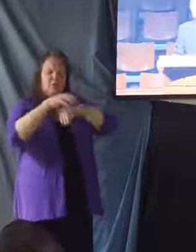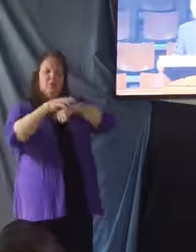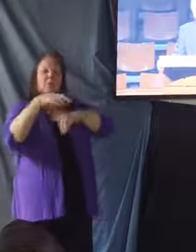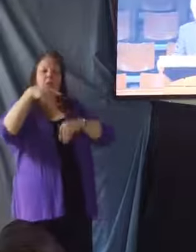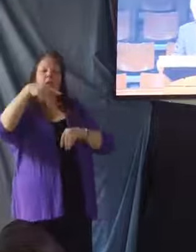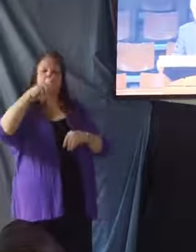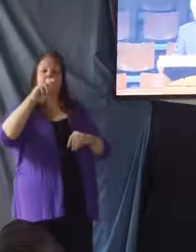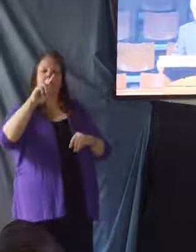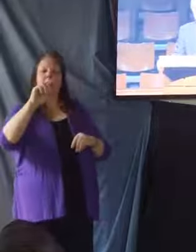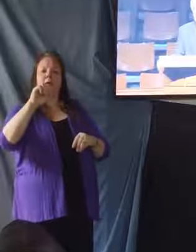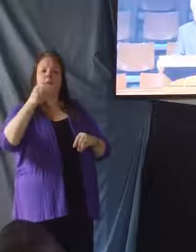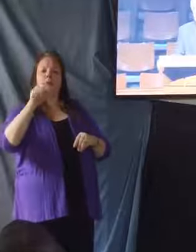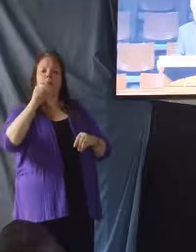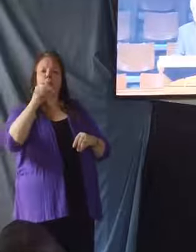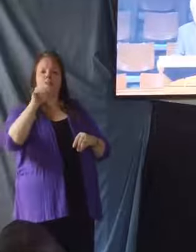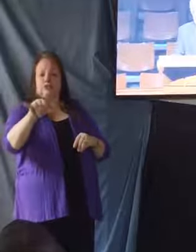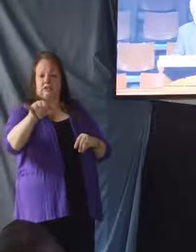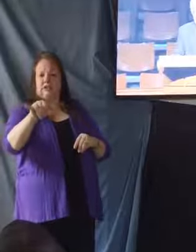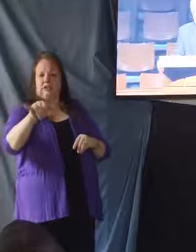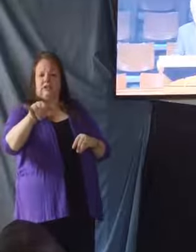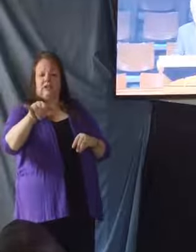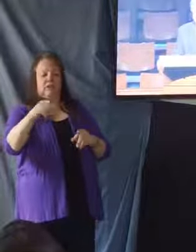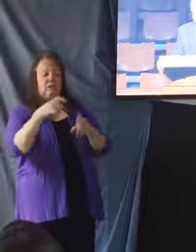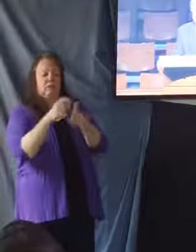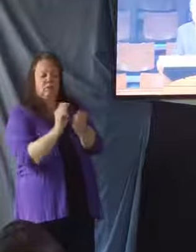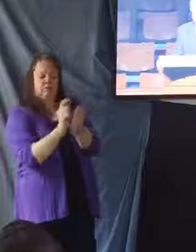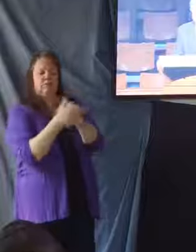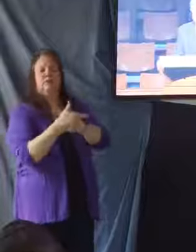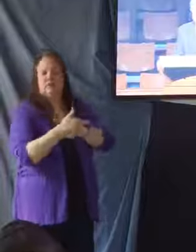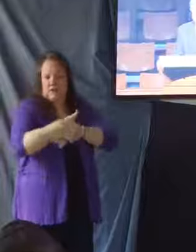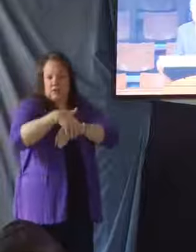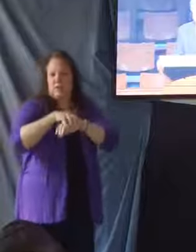pedagogy from that word translated instructing here.